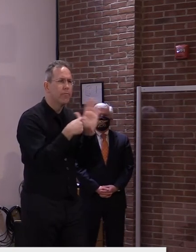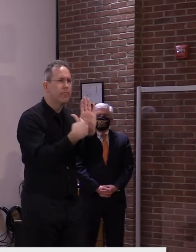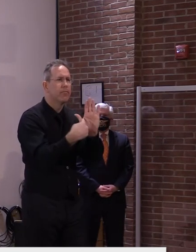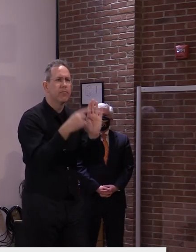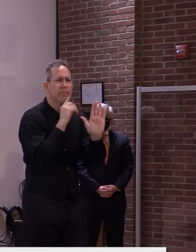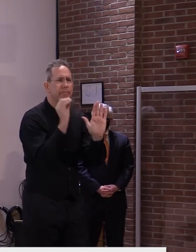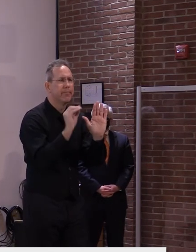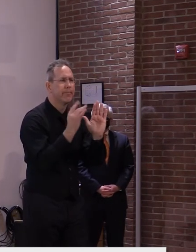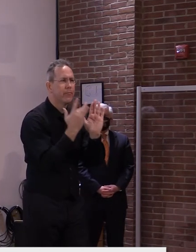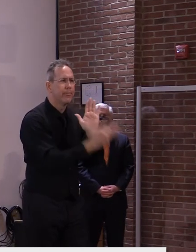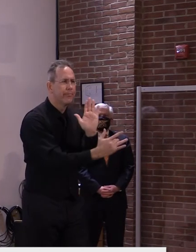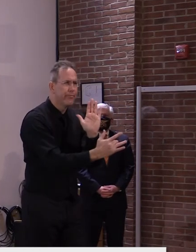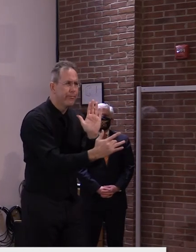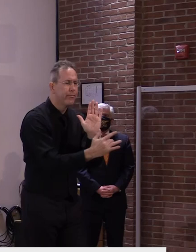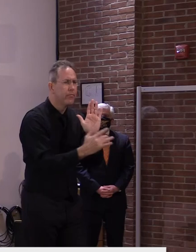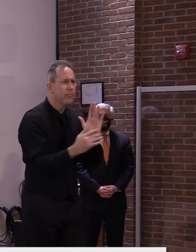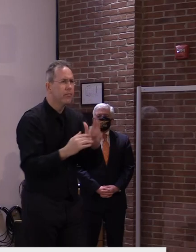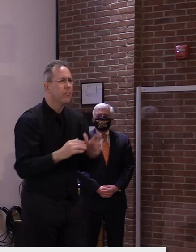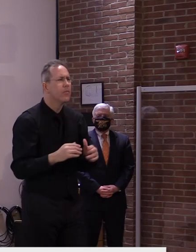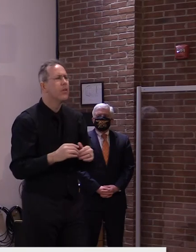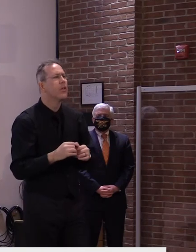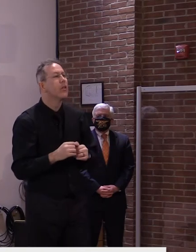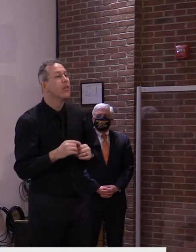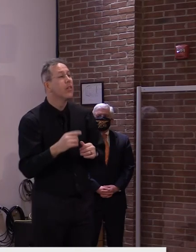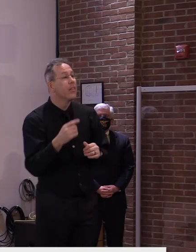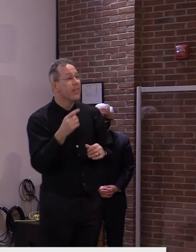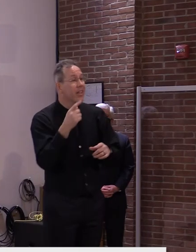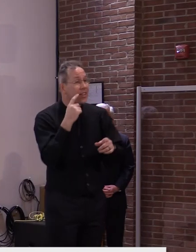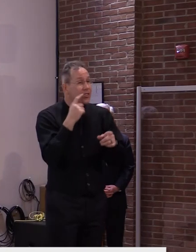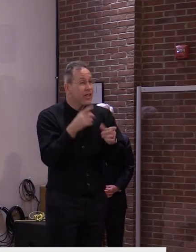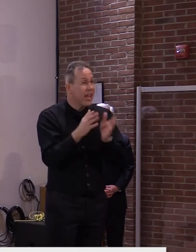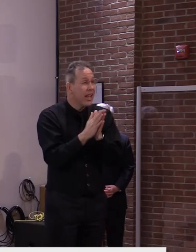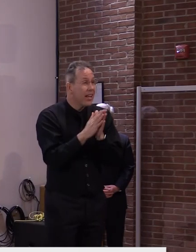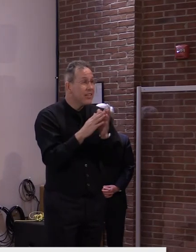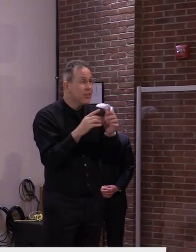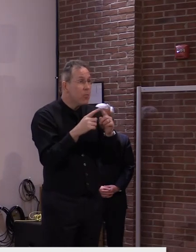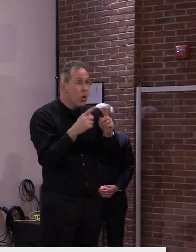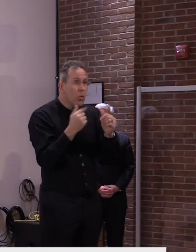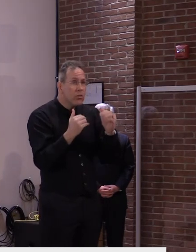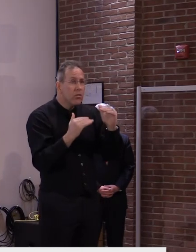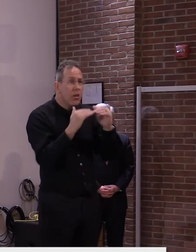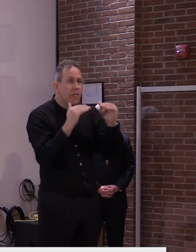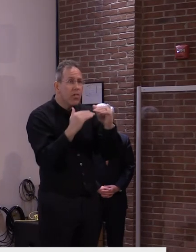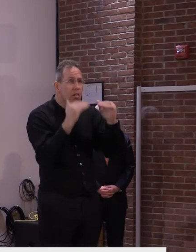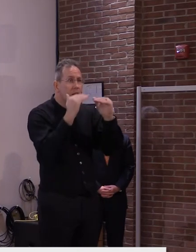on no directive on what you just said either, on standardizing in any direction.